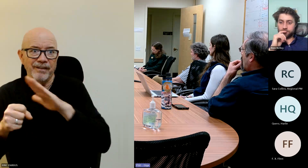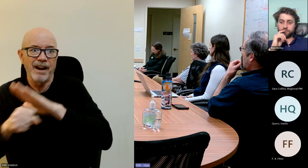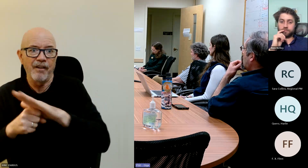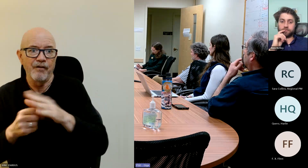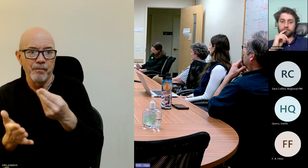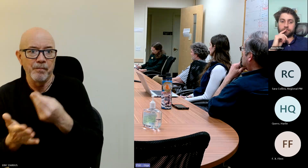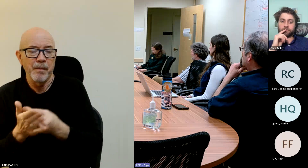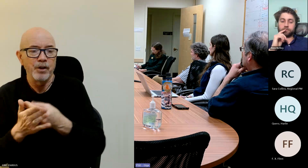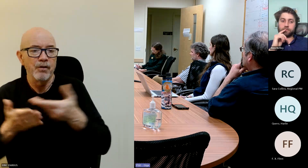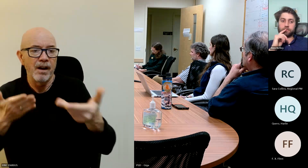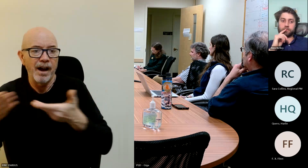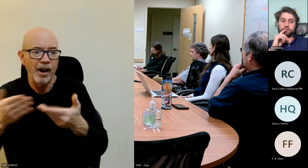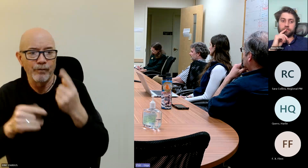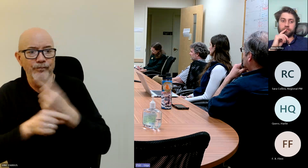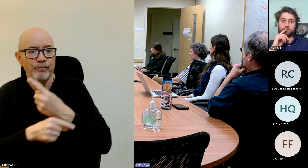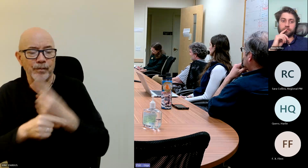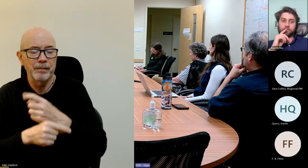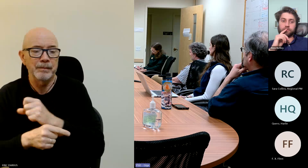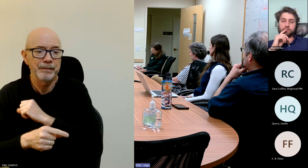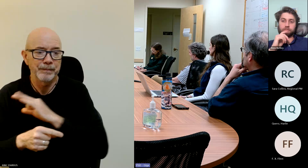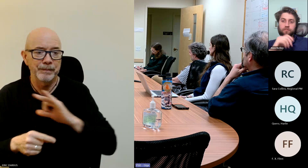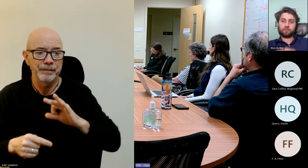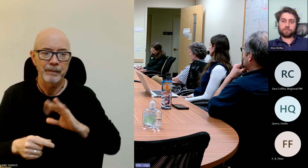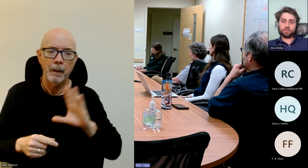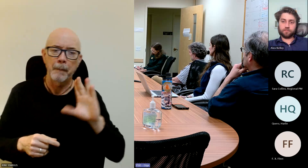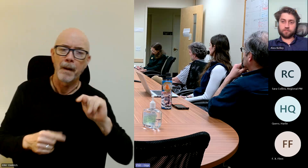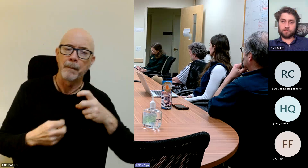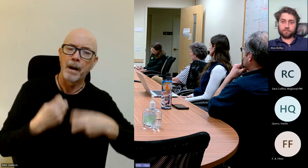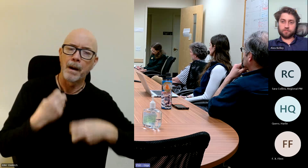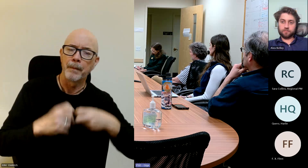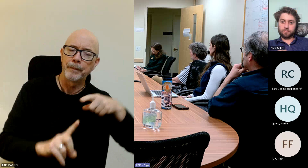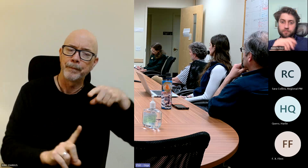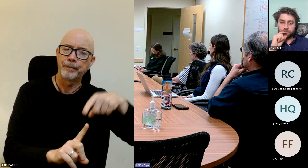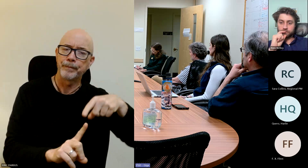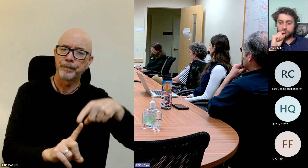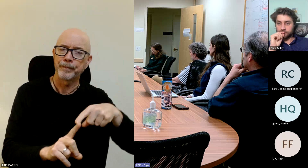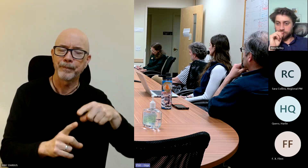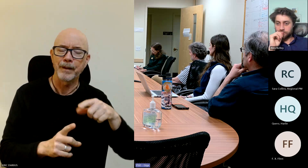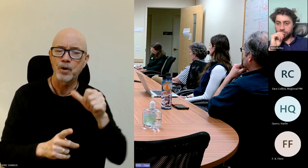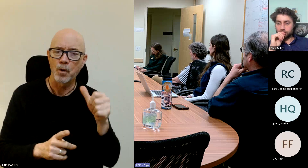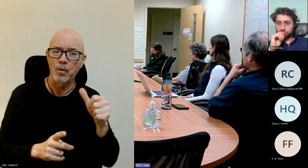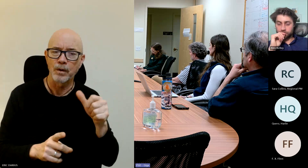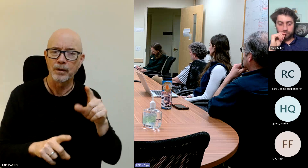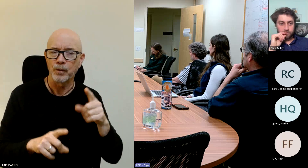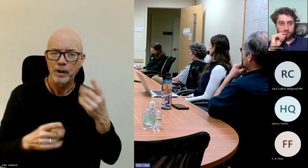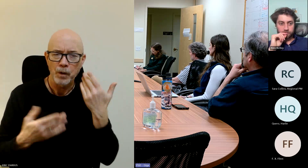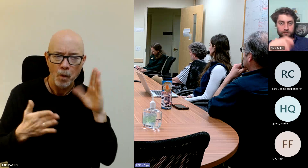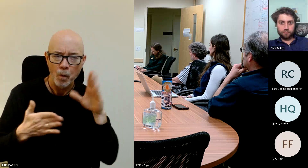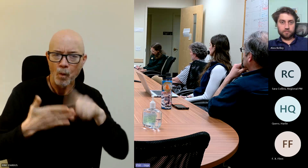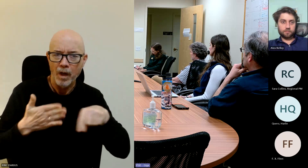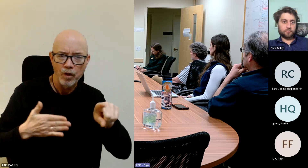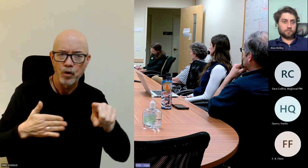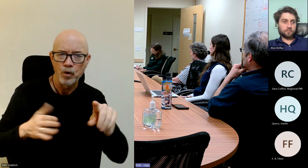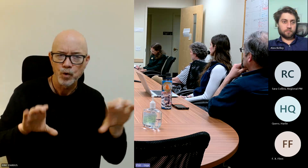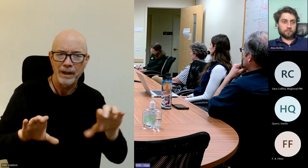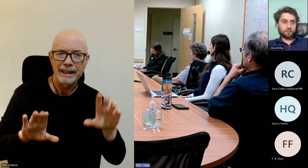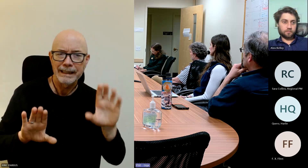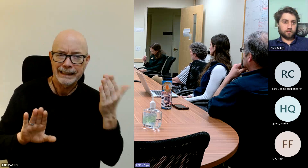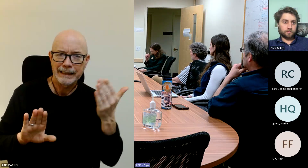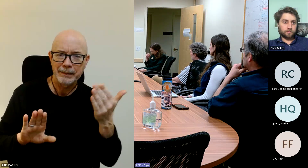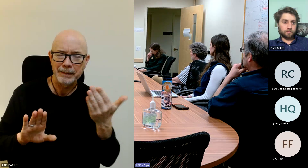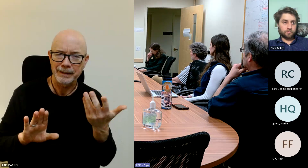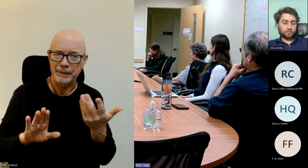of transparency of what they are doing and what their agreements with the operators are doing and how